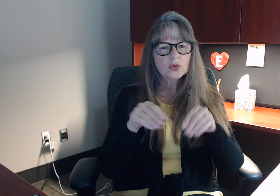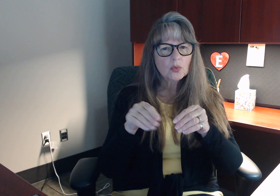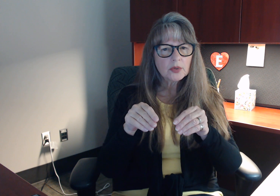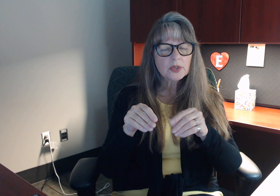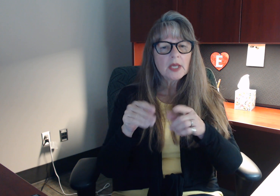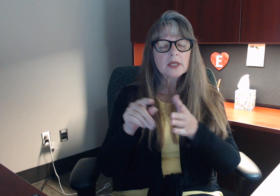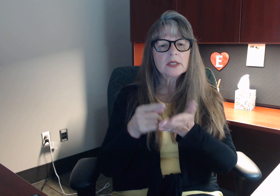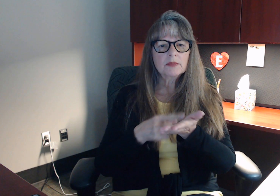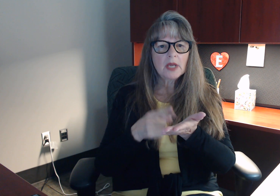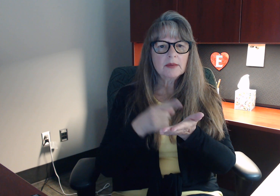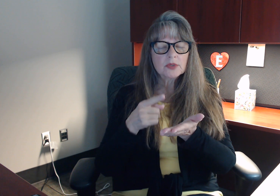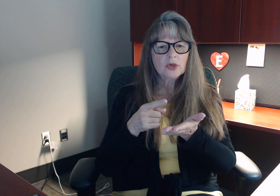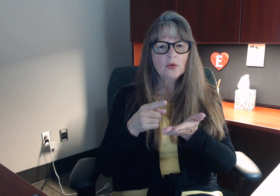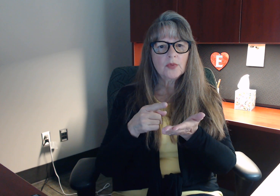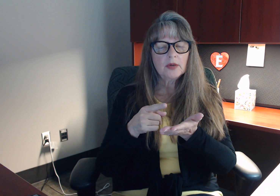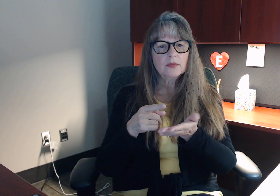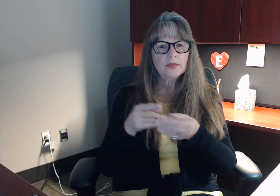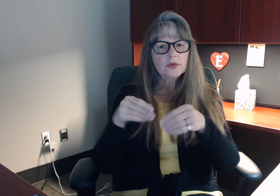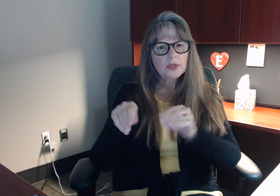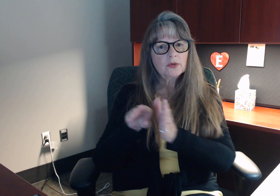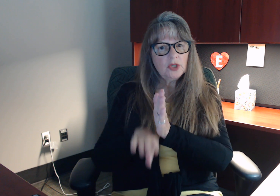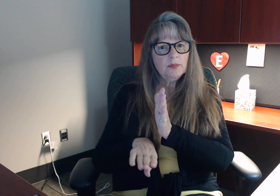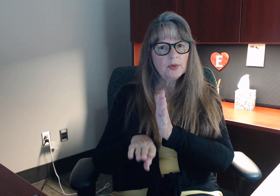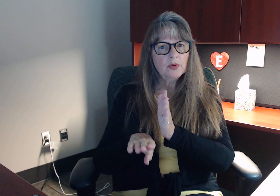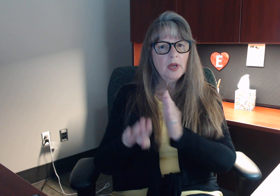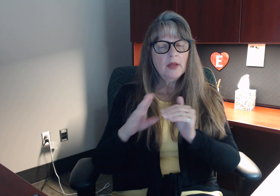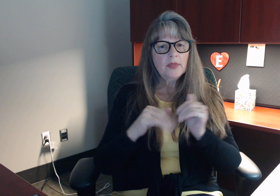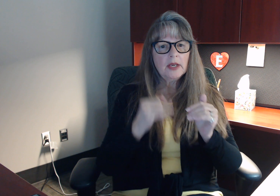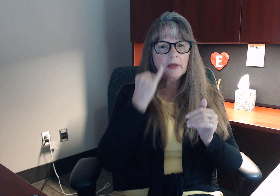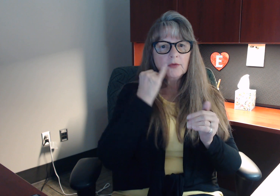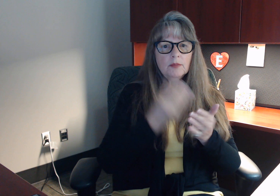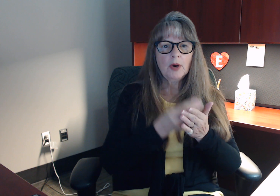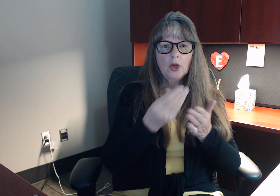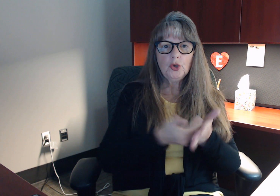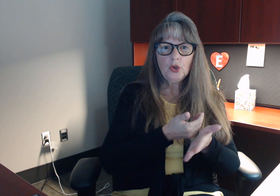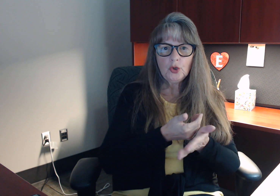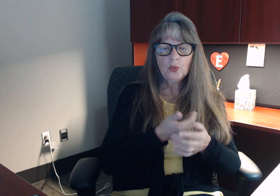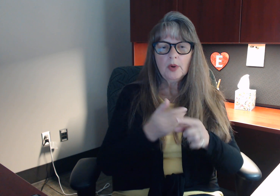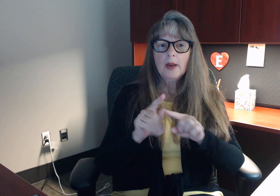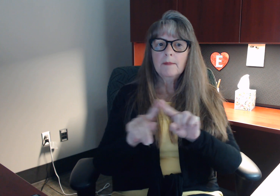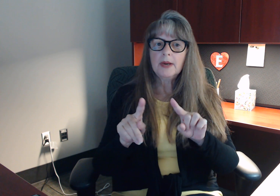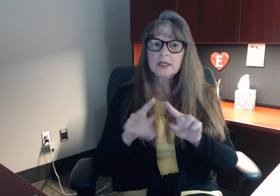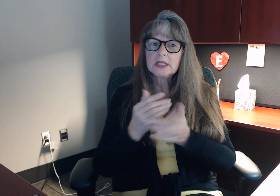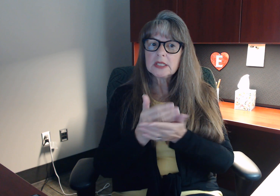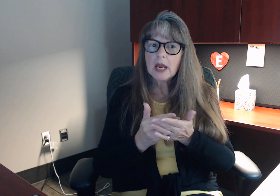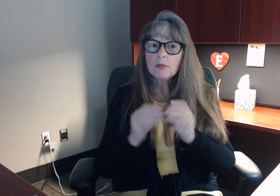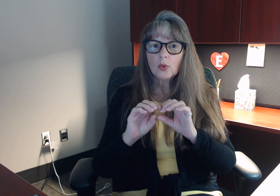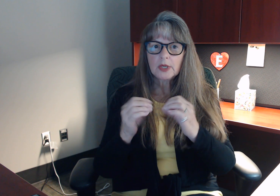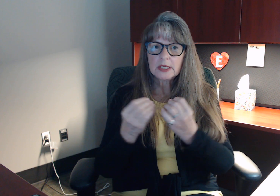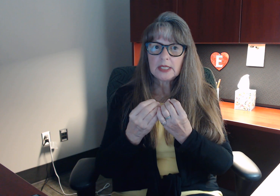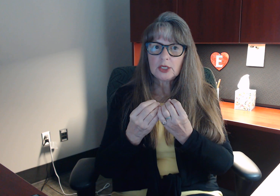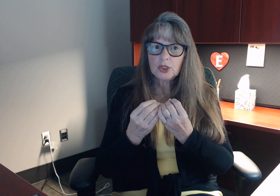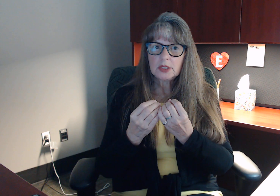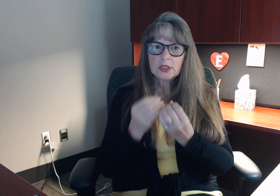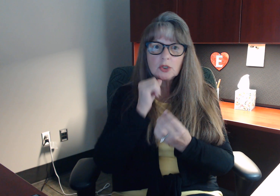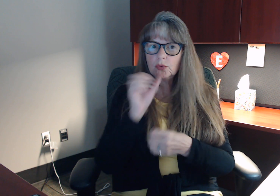stores. Sometimes they'll sell cheaper than if you bought new, but some organizations don't do